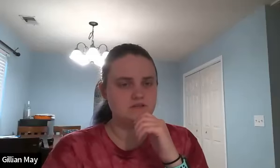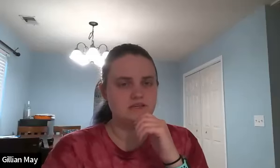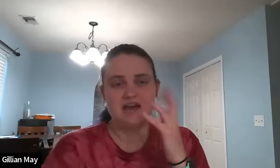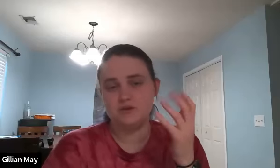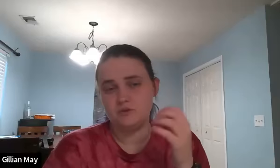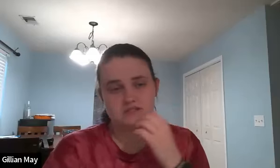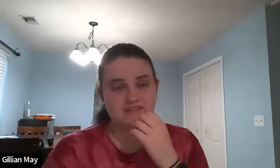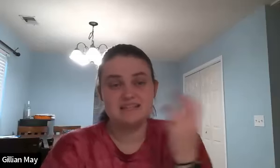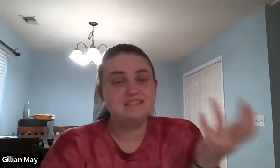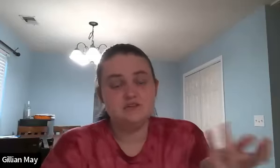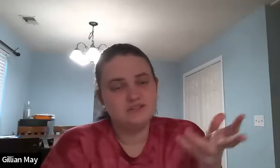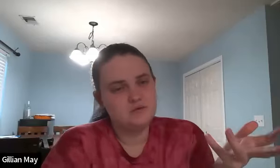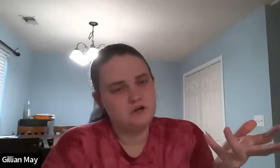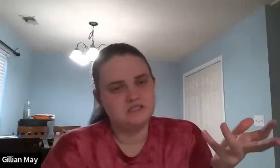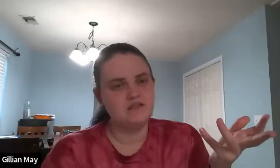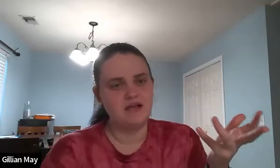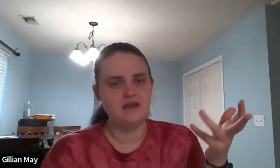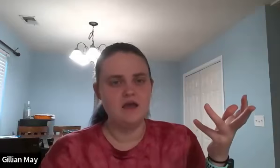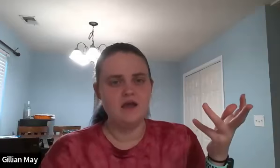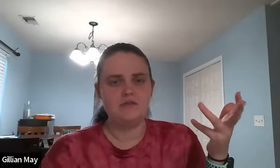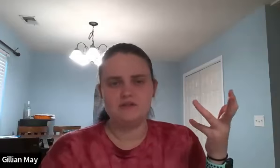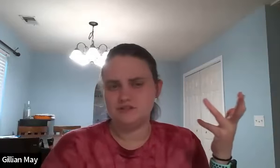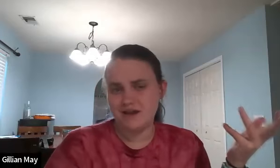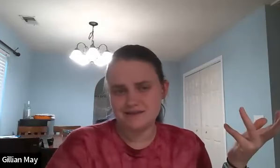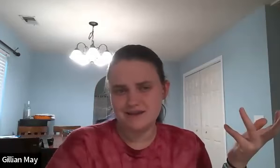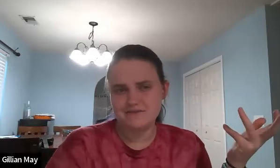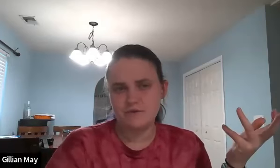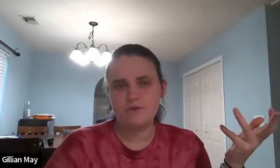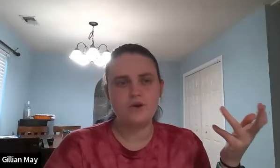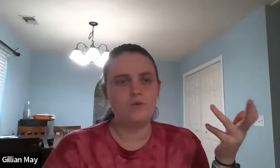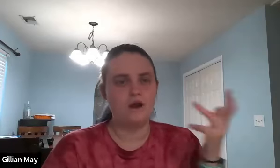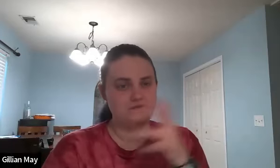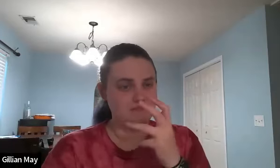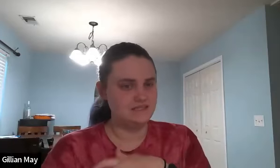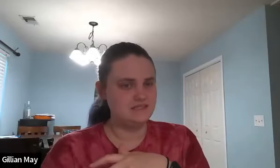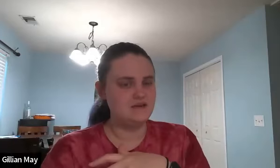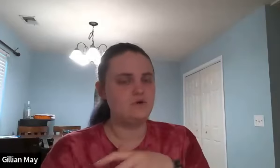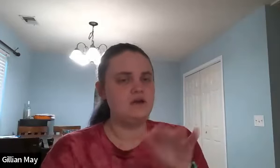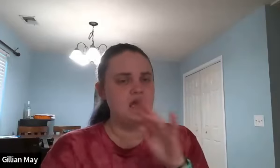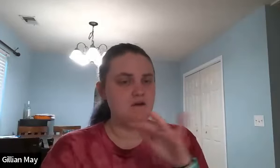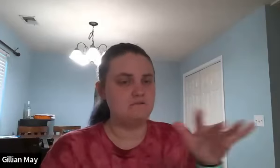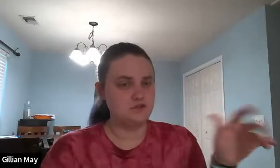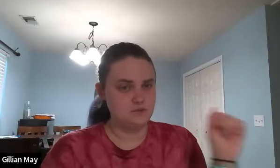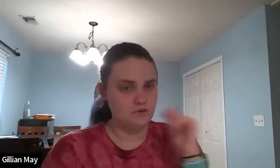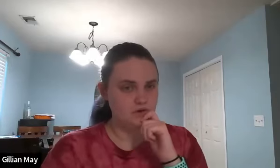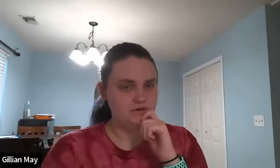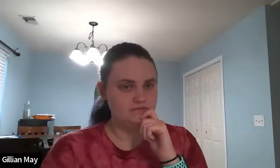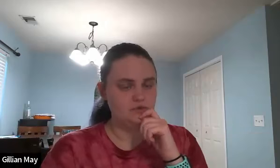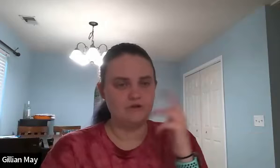I was like, I don't know the words of this. There's still words that like there's not a sign for, or I've not seen a sign for, and I'll finger spell the word, or like